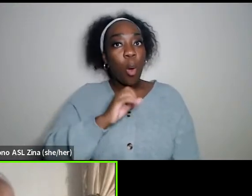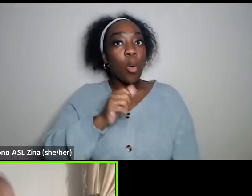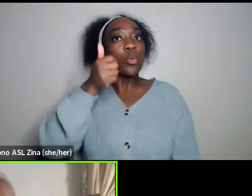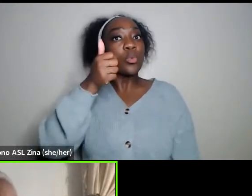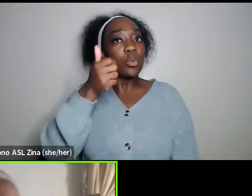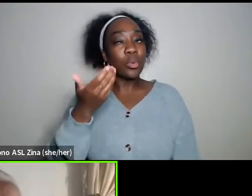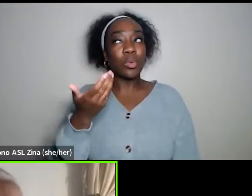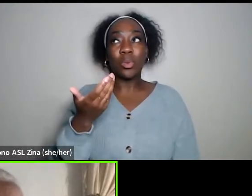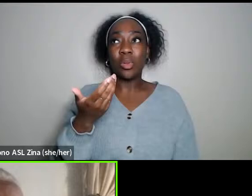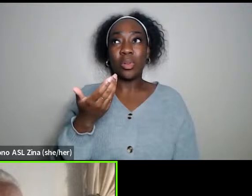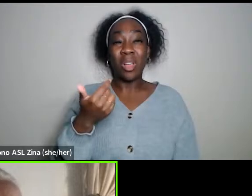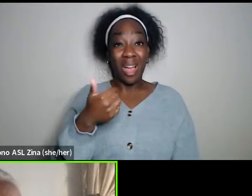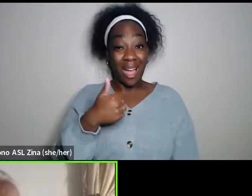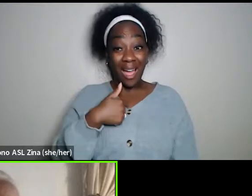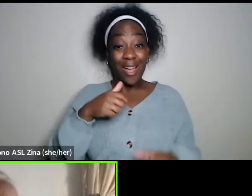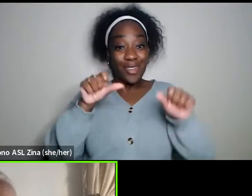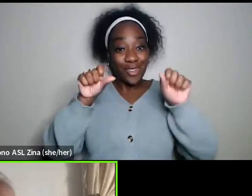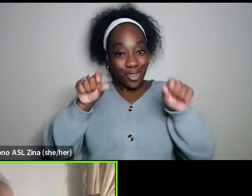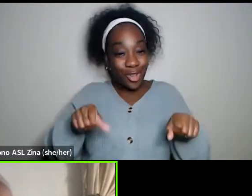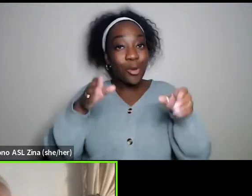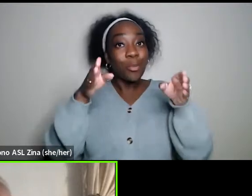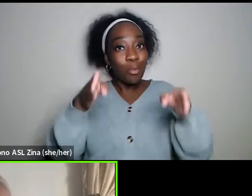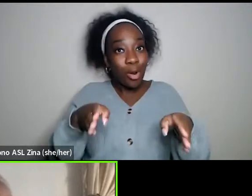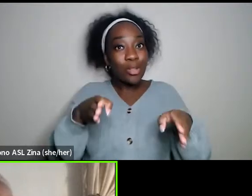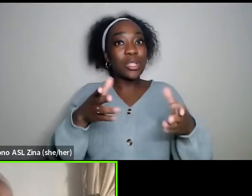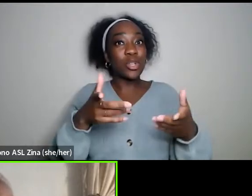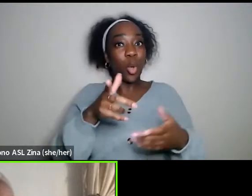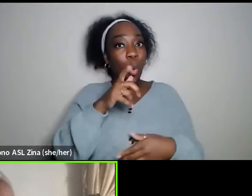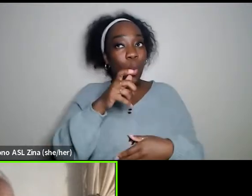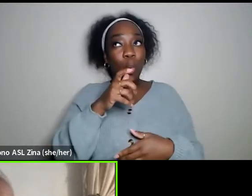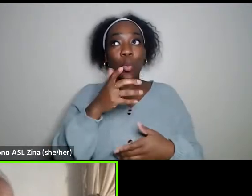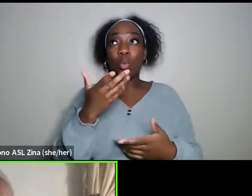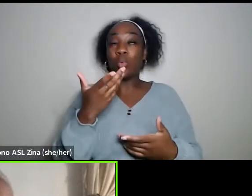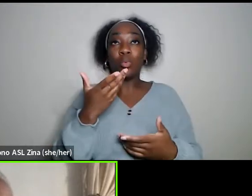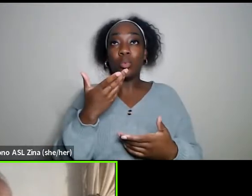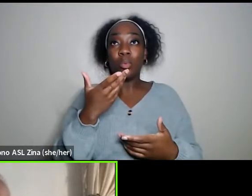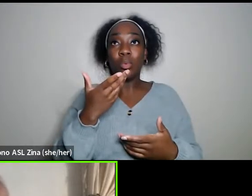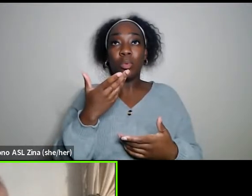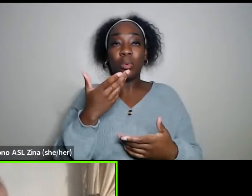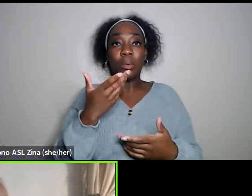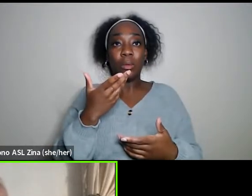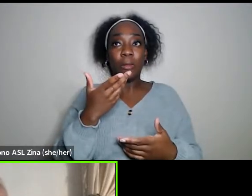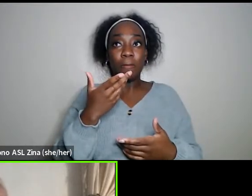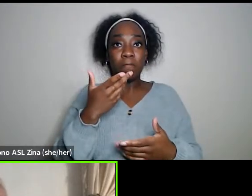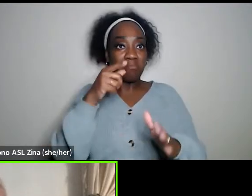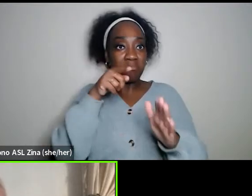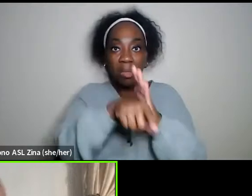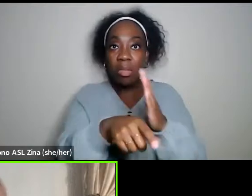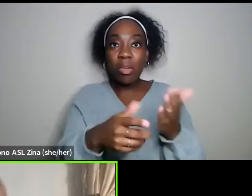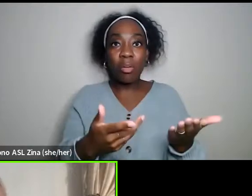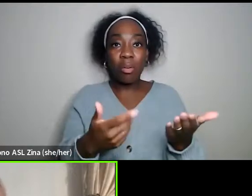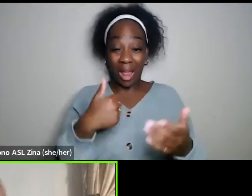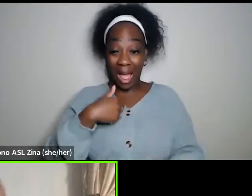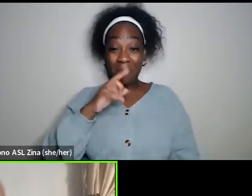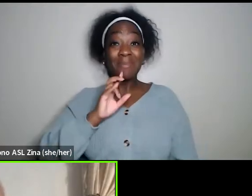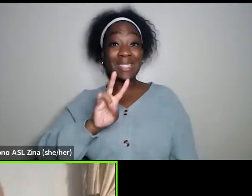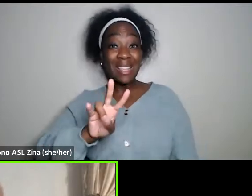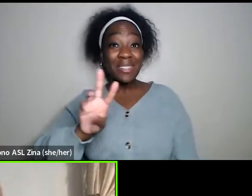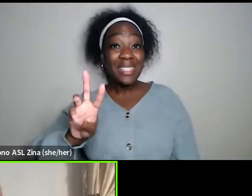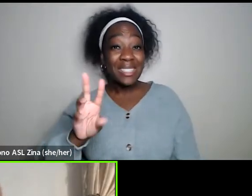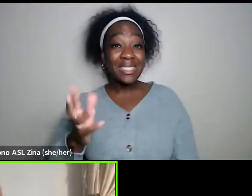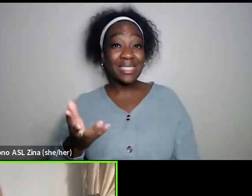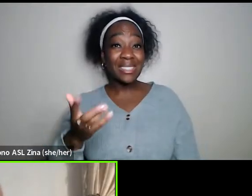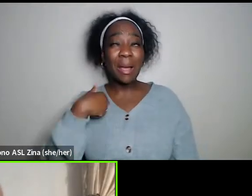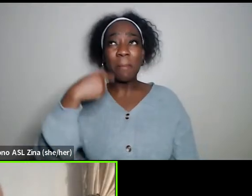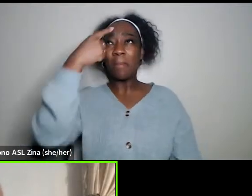been one of those people that she listed. I'm actually, 76 years old myself. So, and I thought about what would